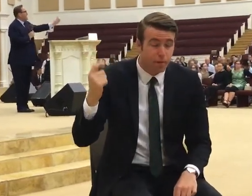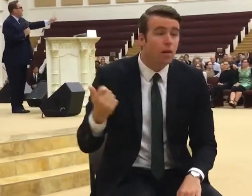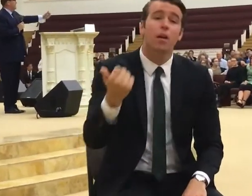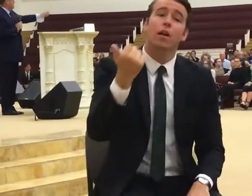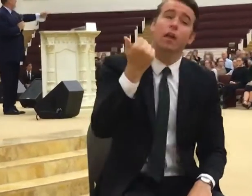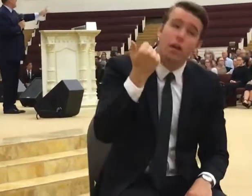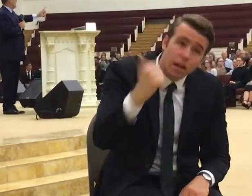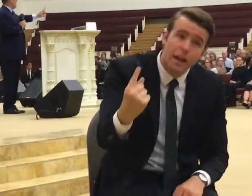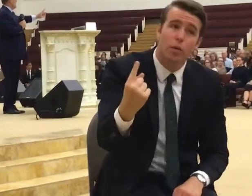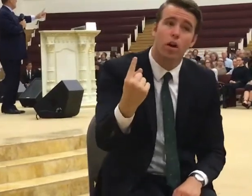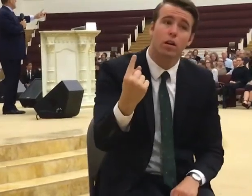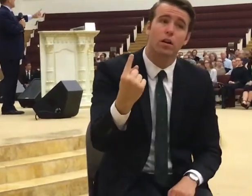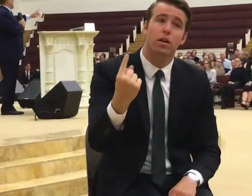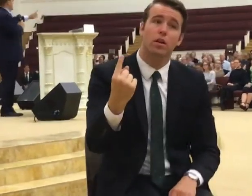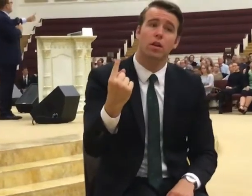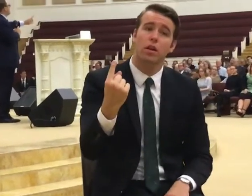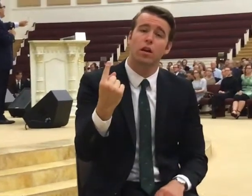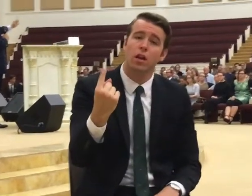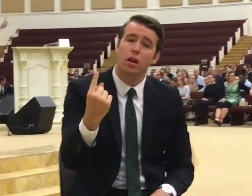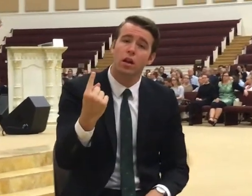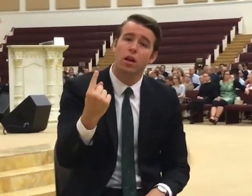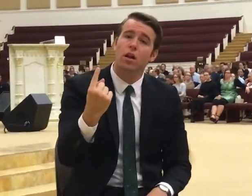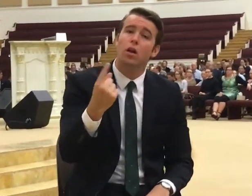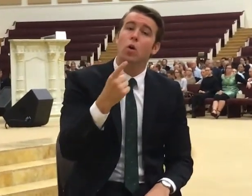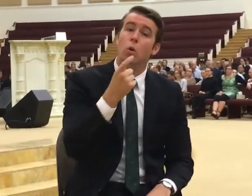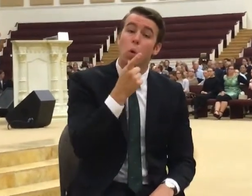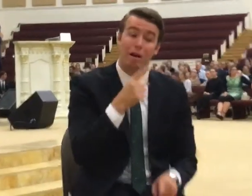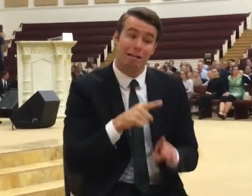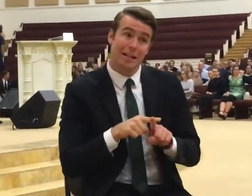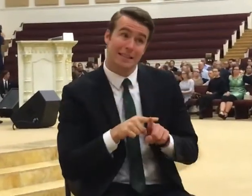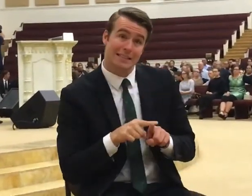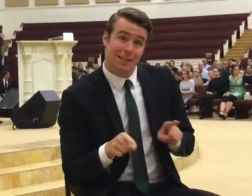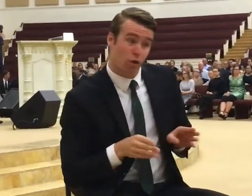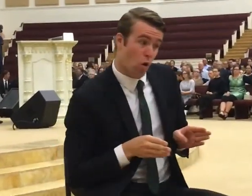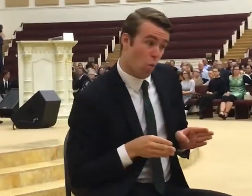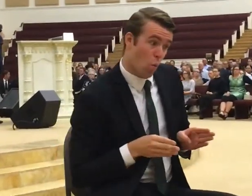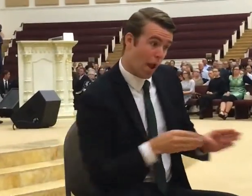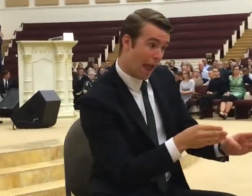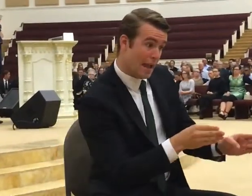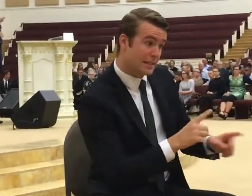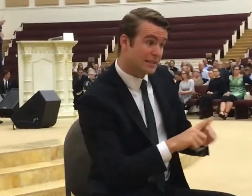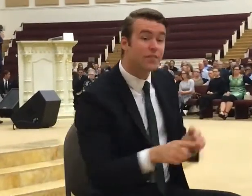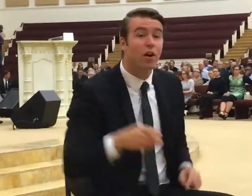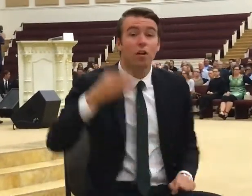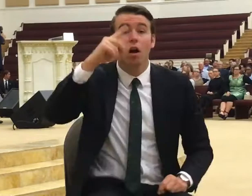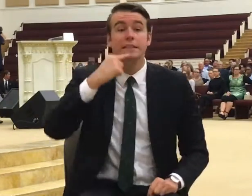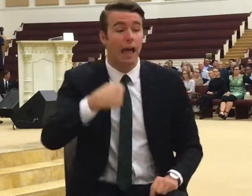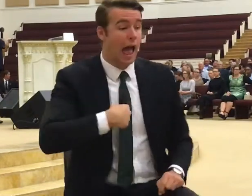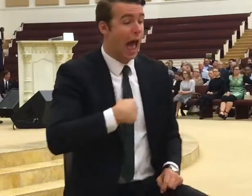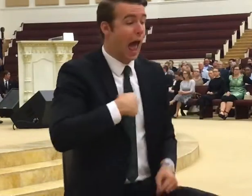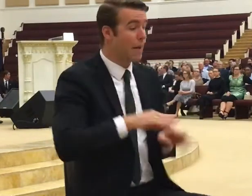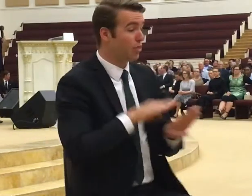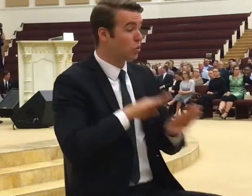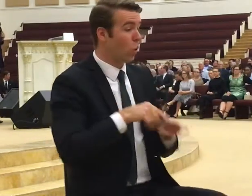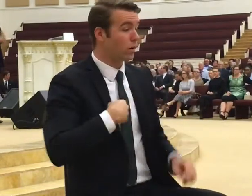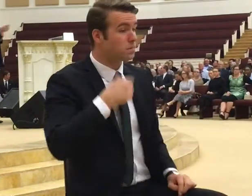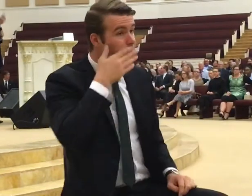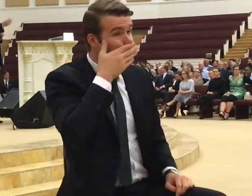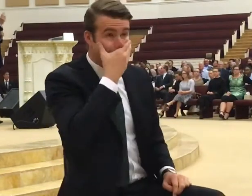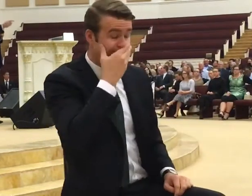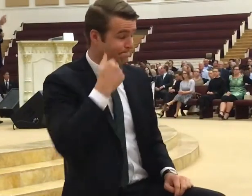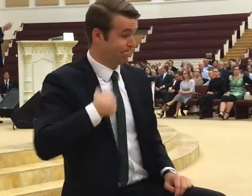Anybody that comes any other way, he said, I'm the door.